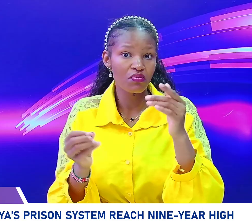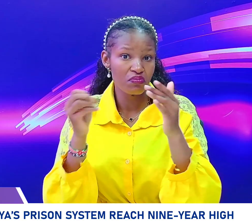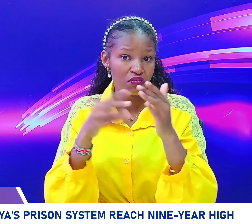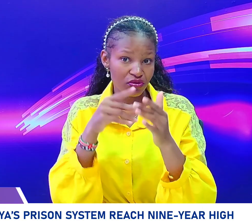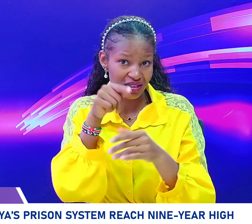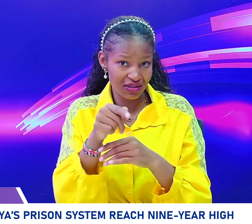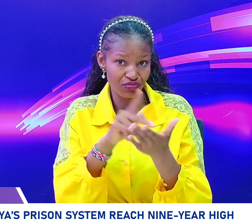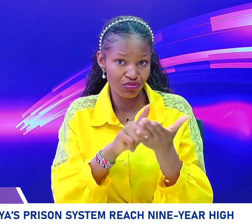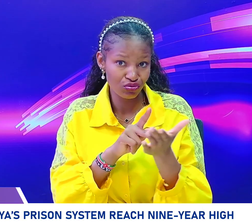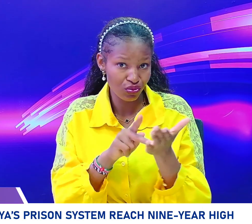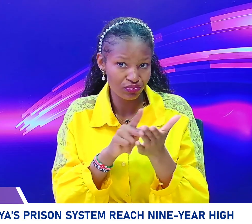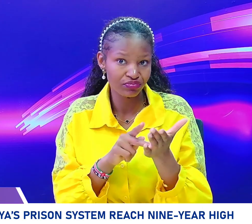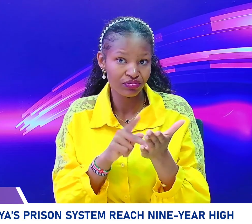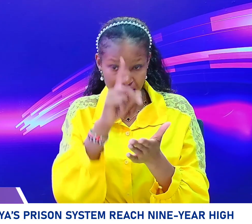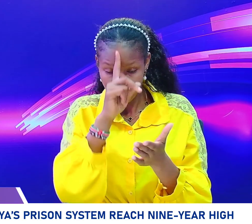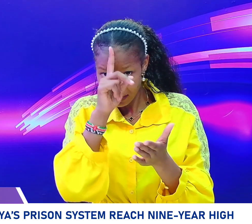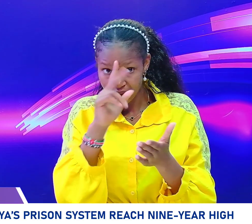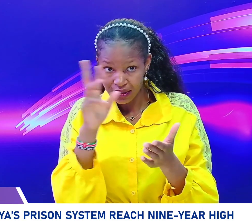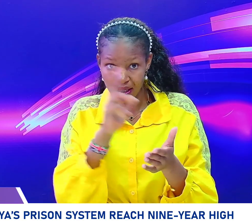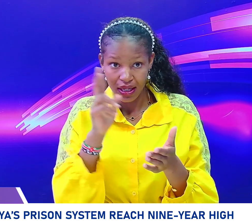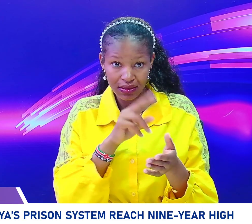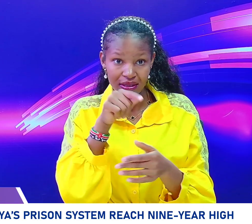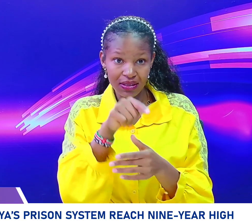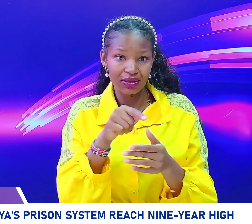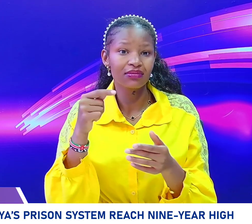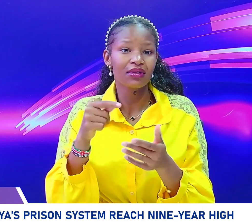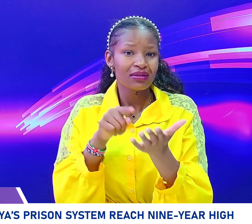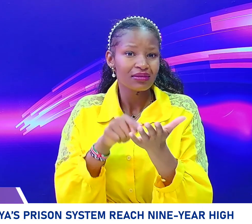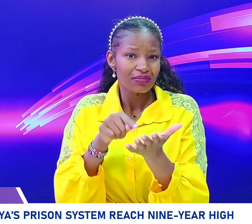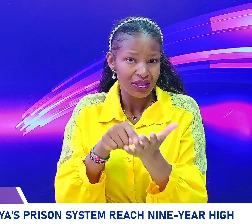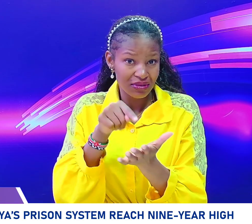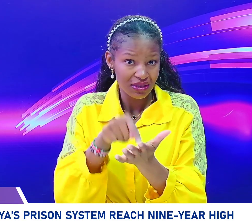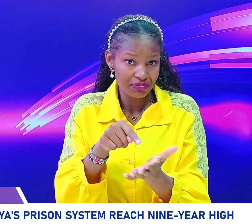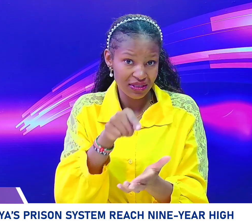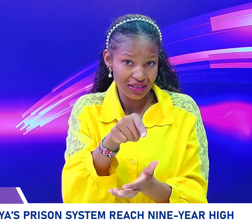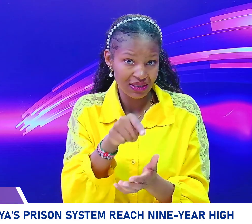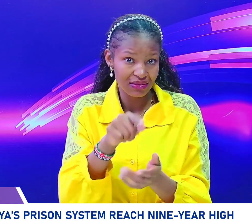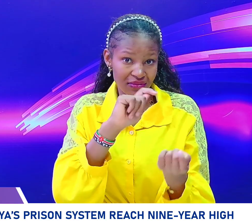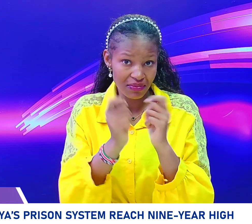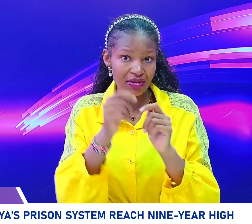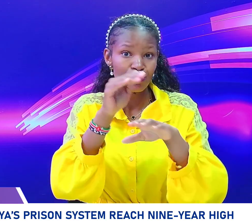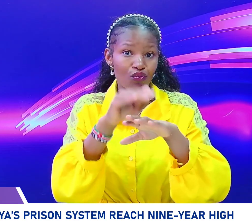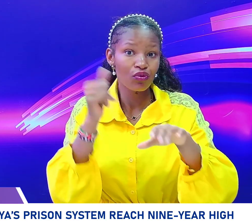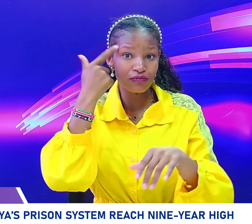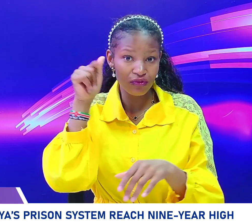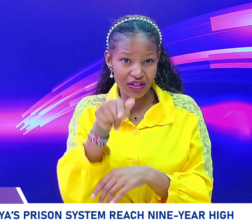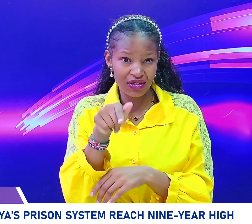They warn that these long-standing issues continue to put prisoners at risk despite repeated calls for